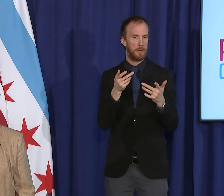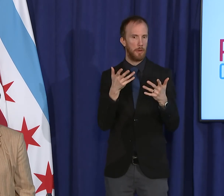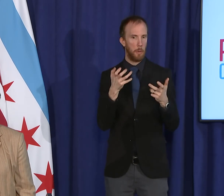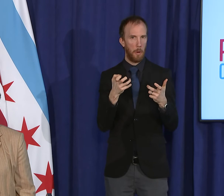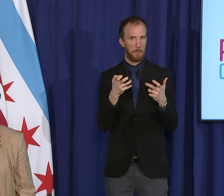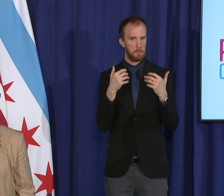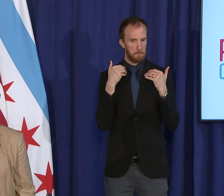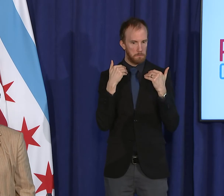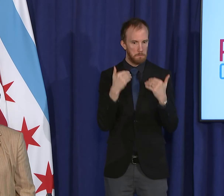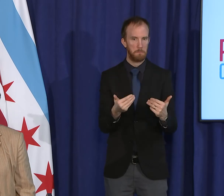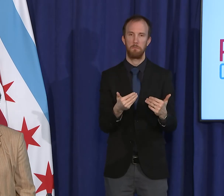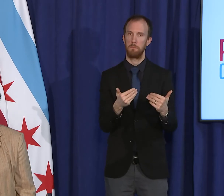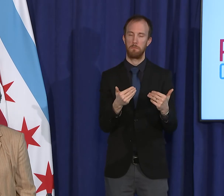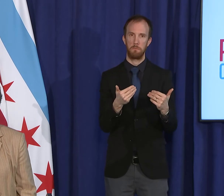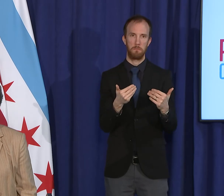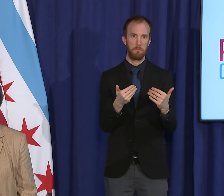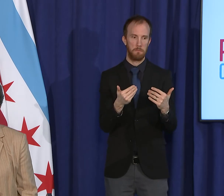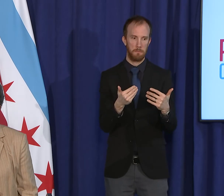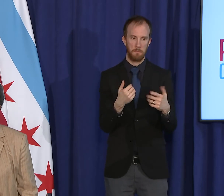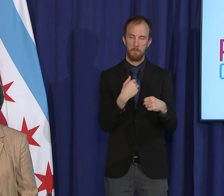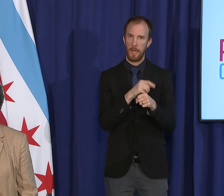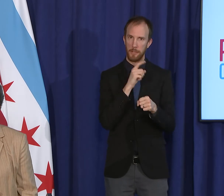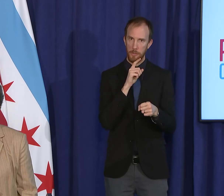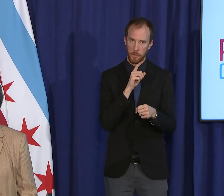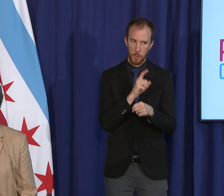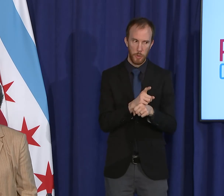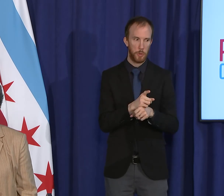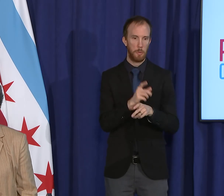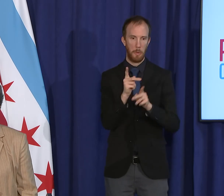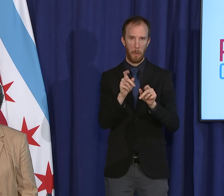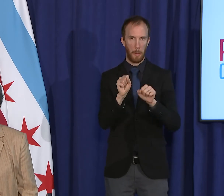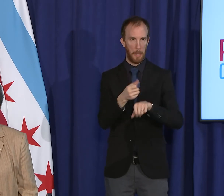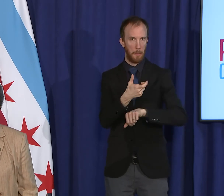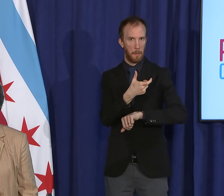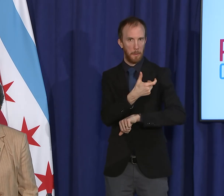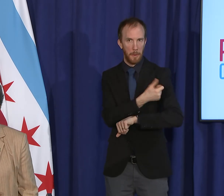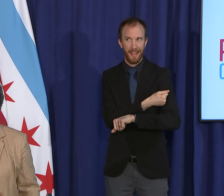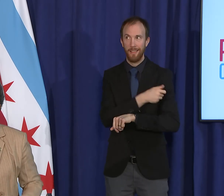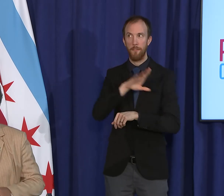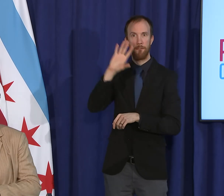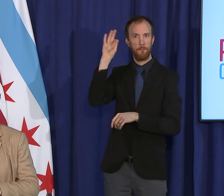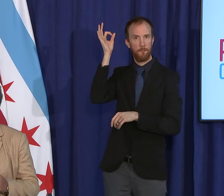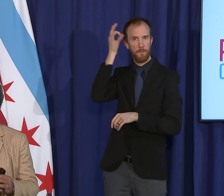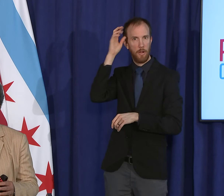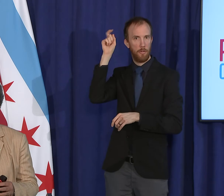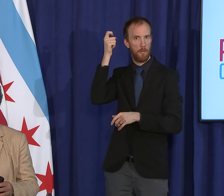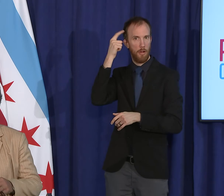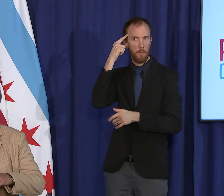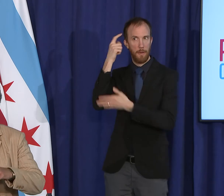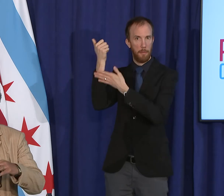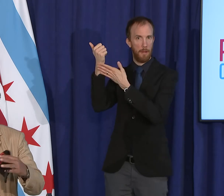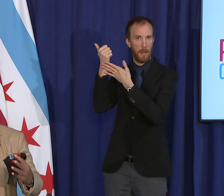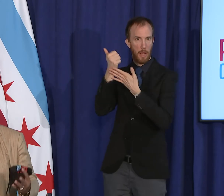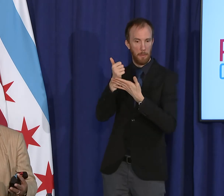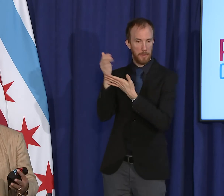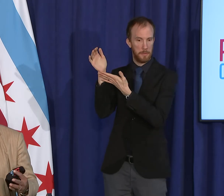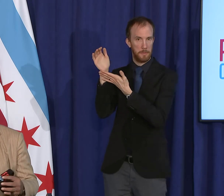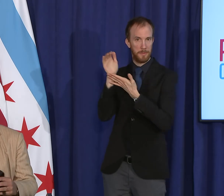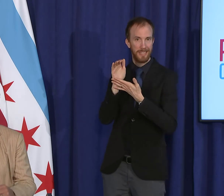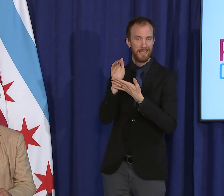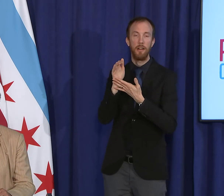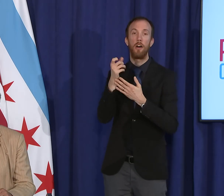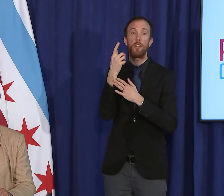this really important contribution that the federal government has brought to us that's separate and apart from our